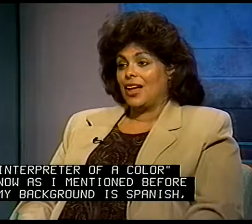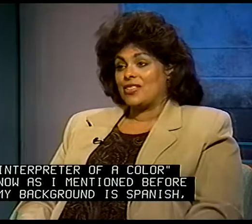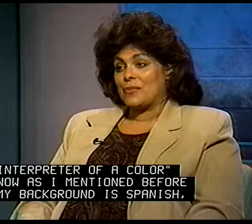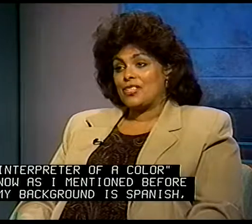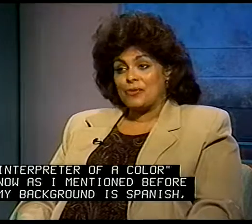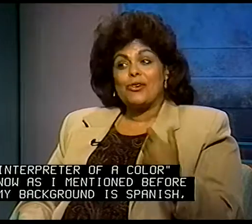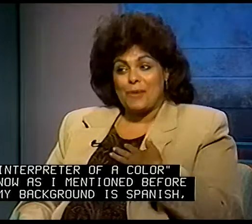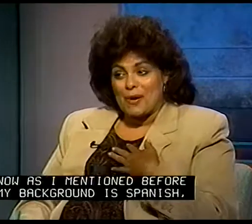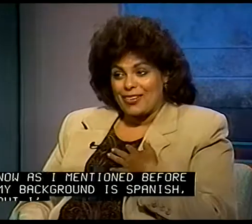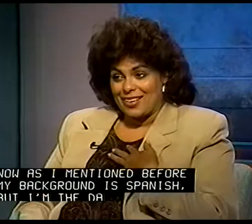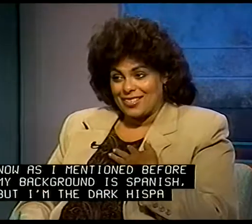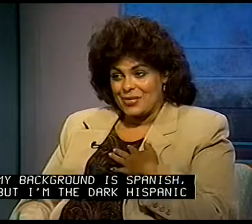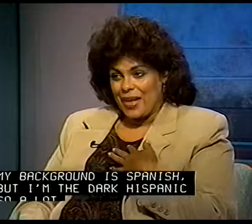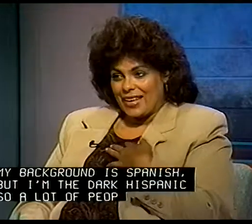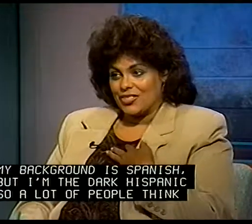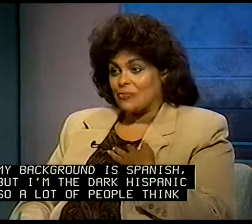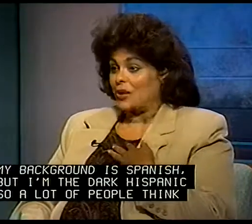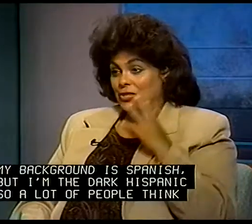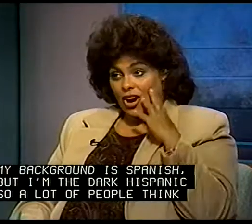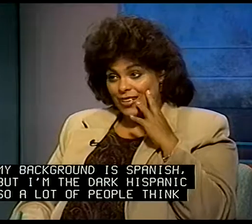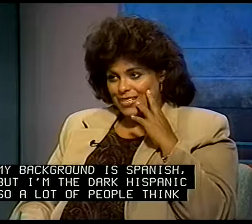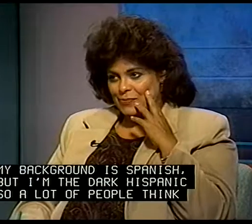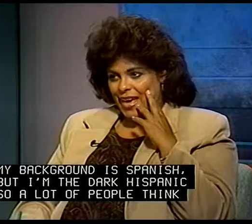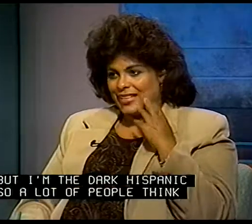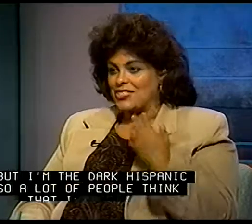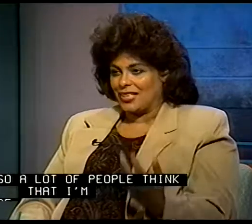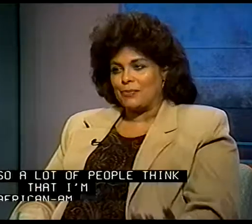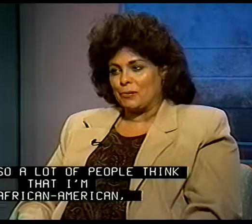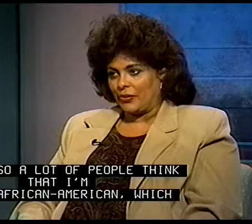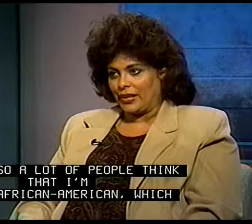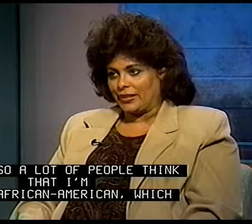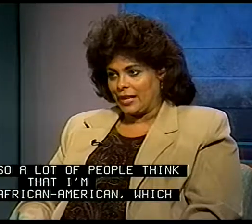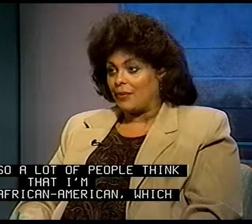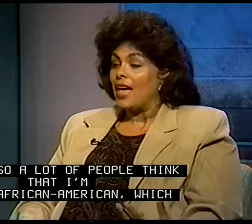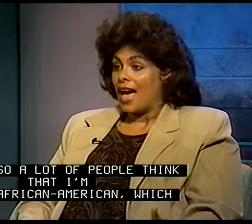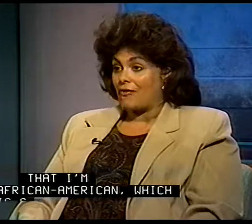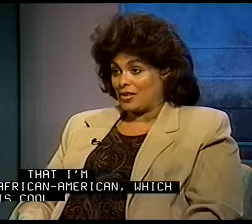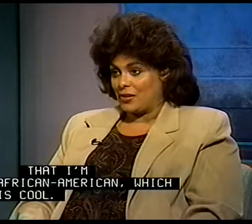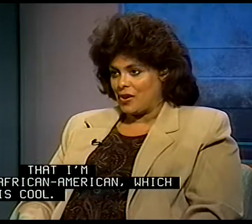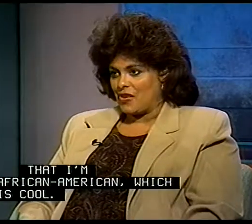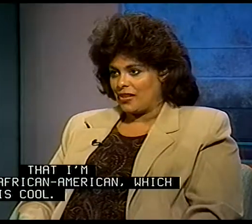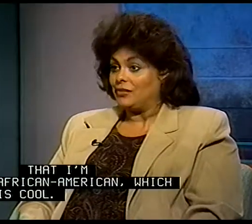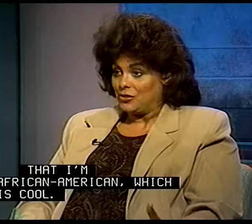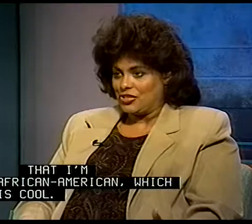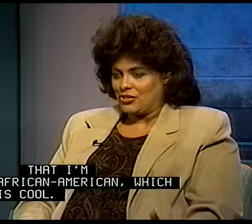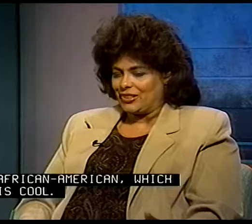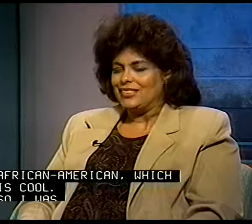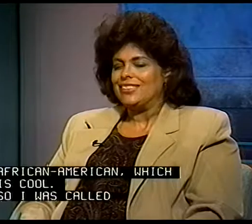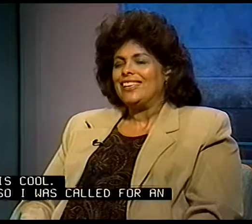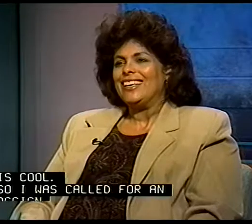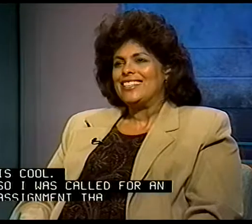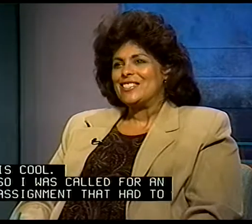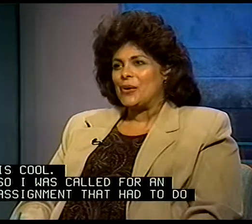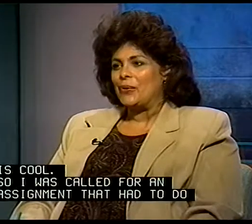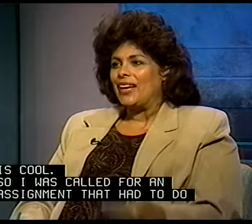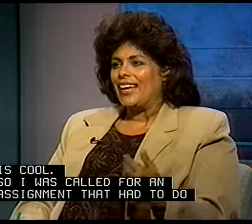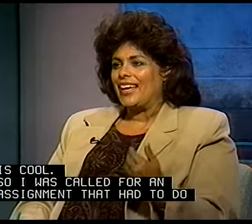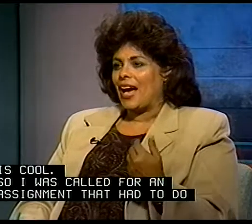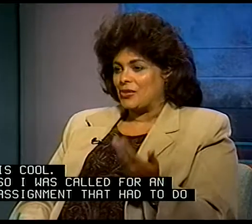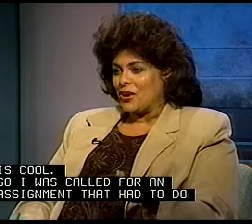as I mentioned before, my background is Spanish, but I'm a dark Hispanic, so a lot of people think that I'm African American, which is cool. So I was called